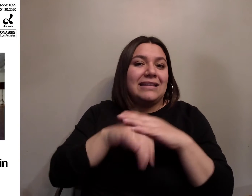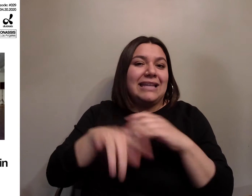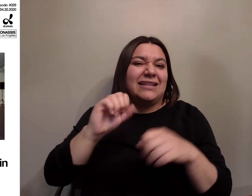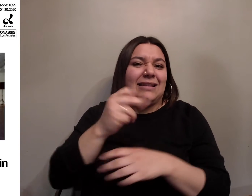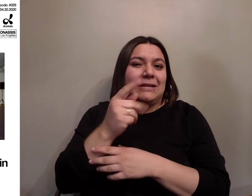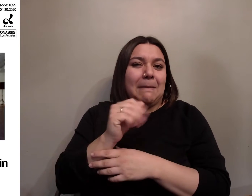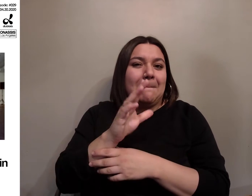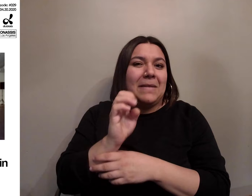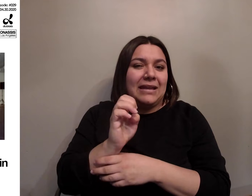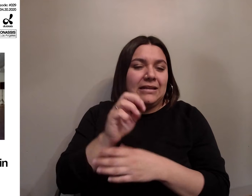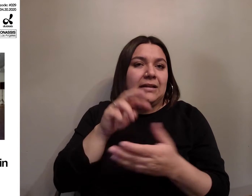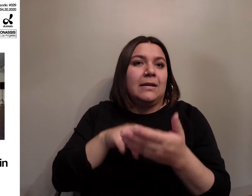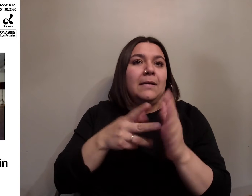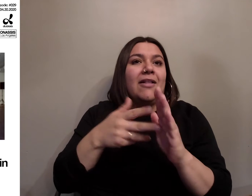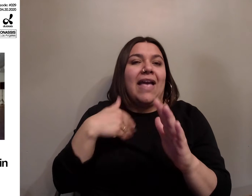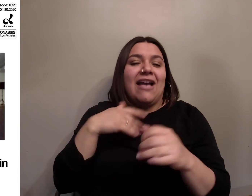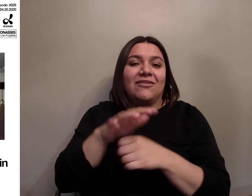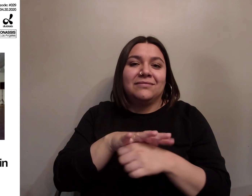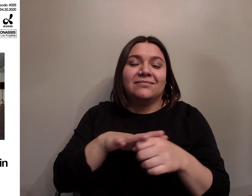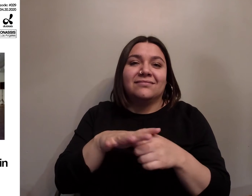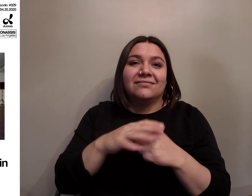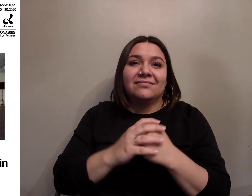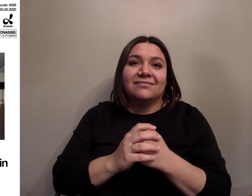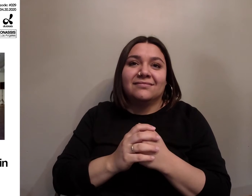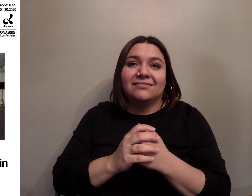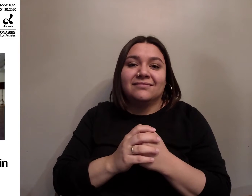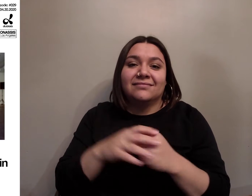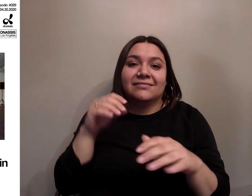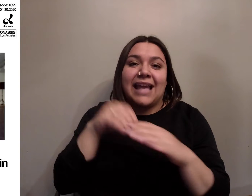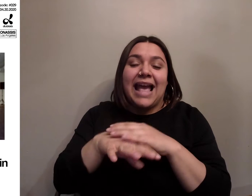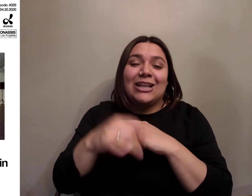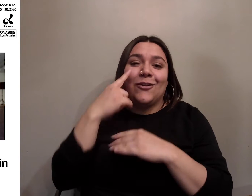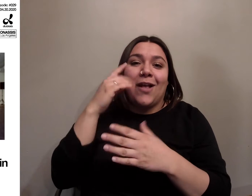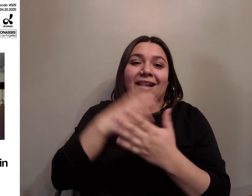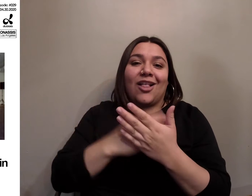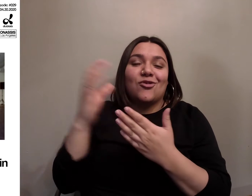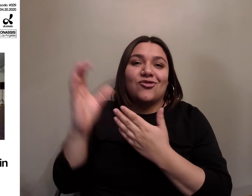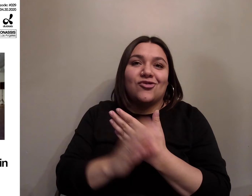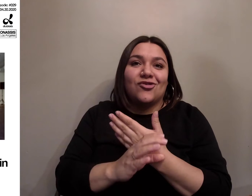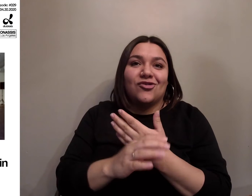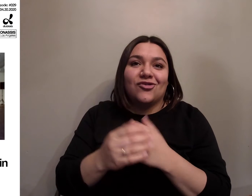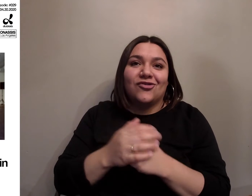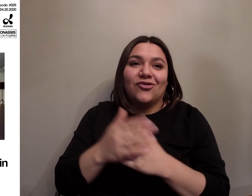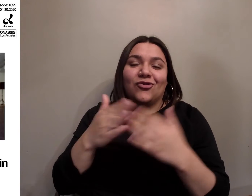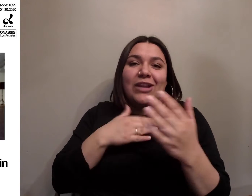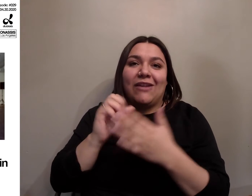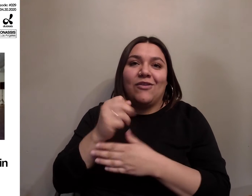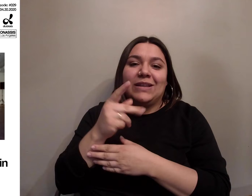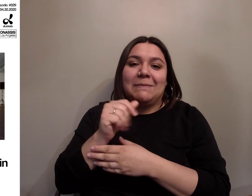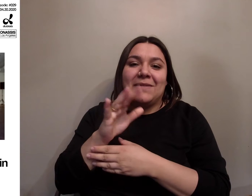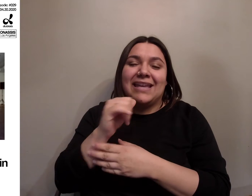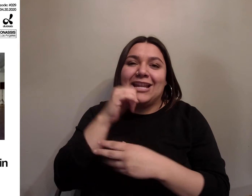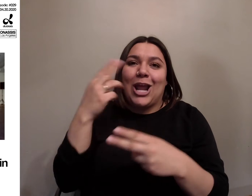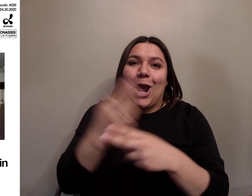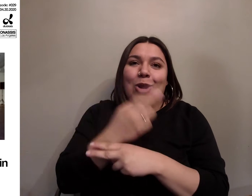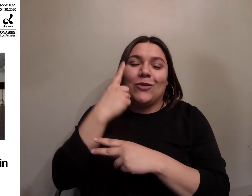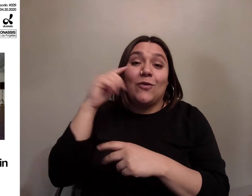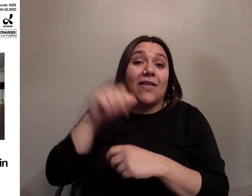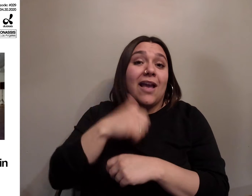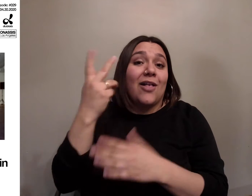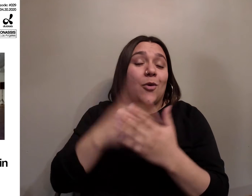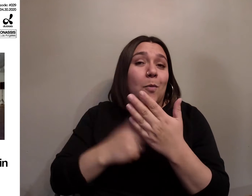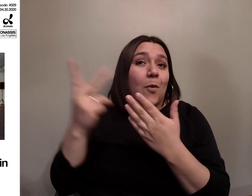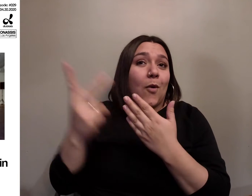the space. They have a key and access to our calendar, and whenever the space is not used for one of our